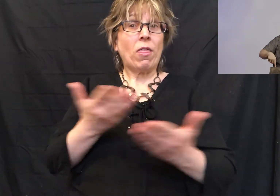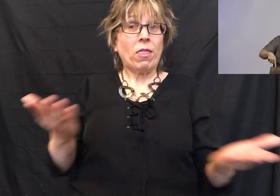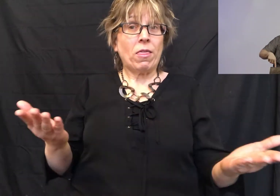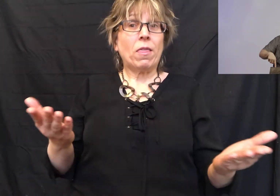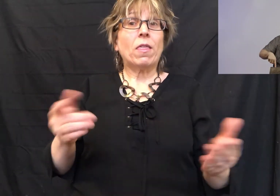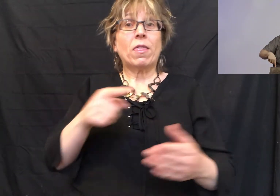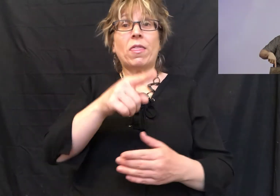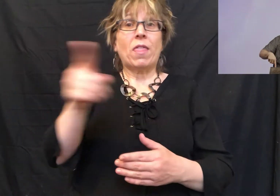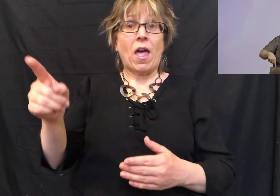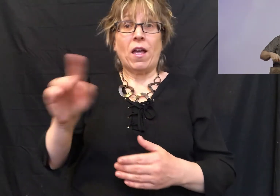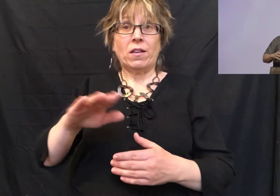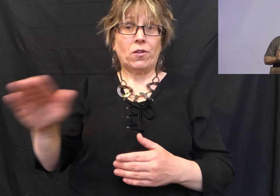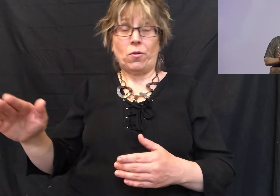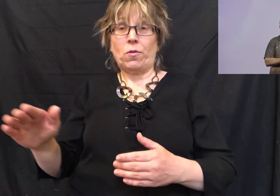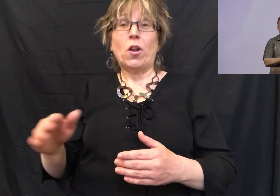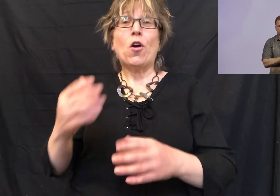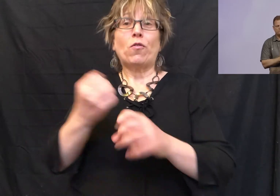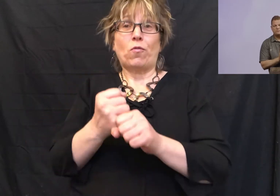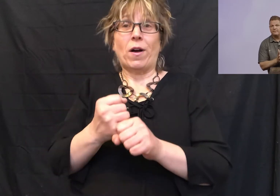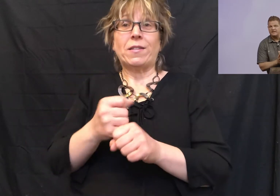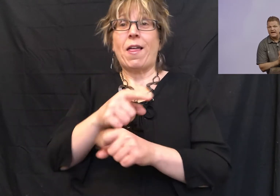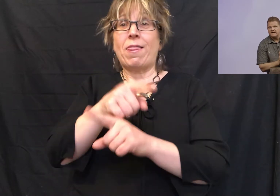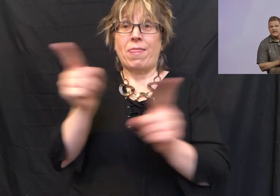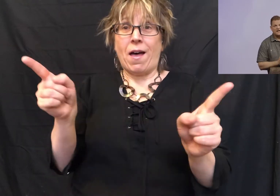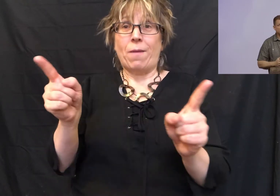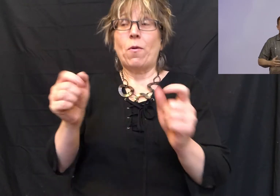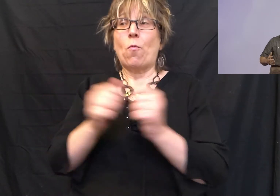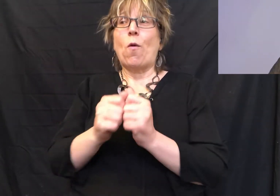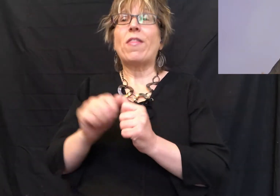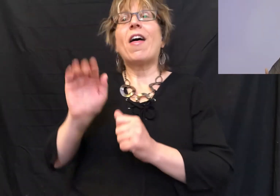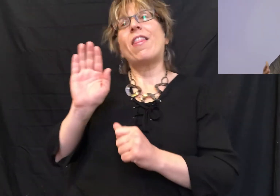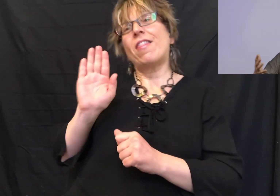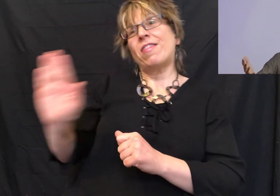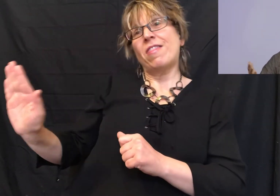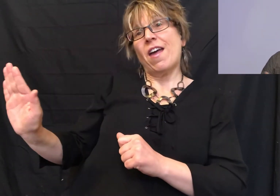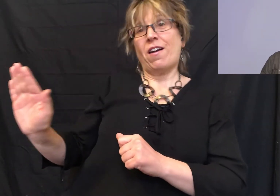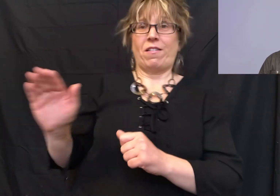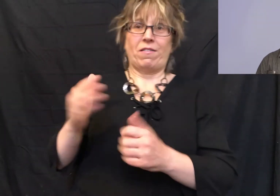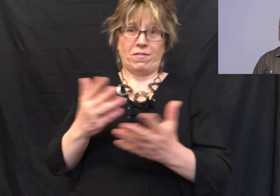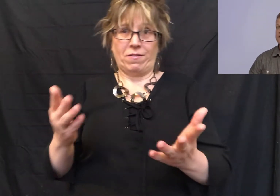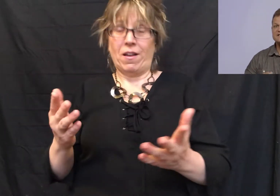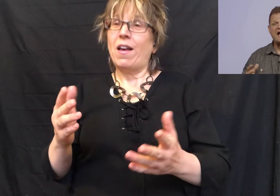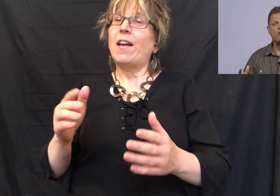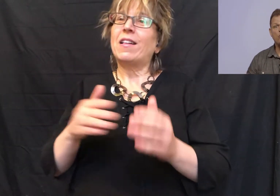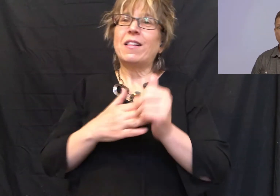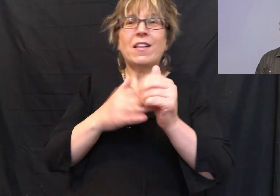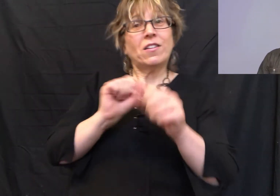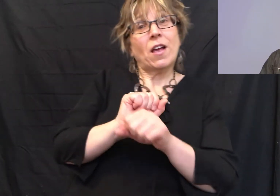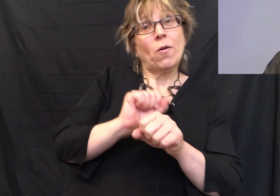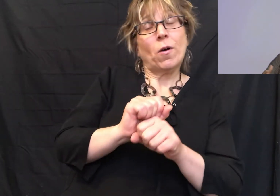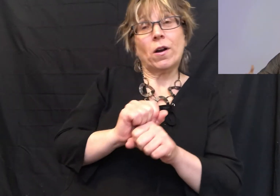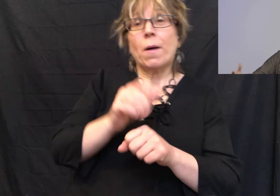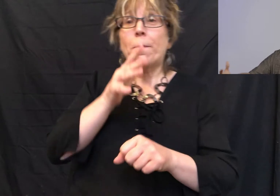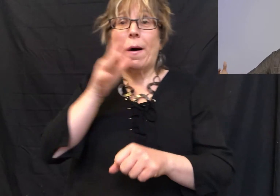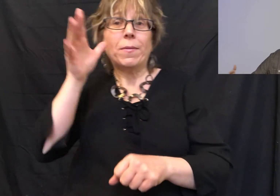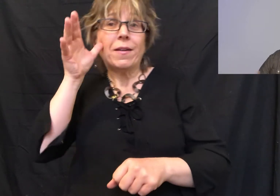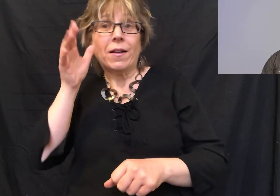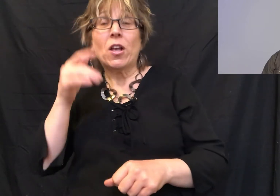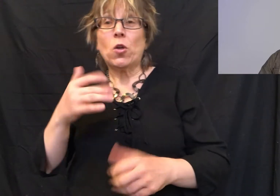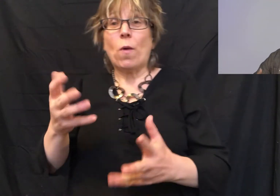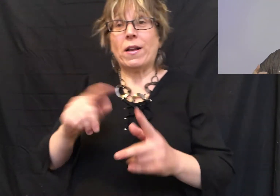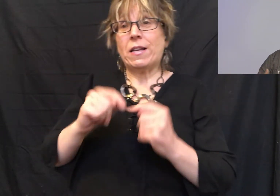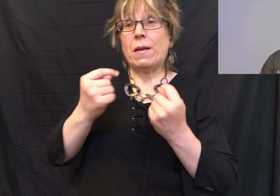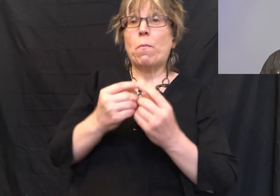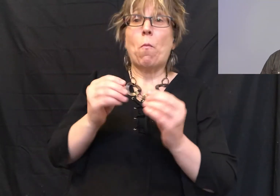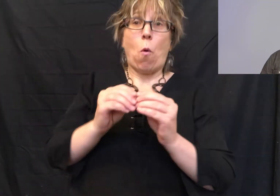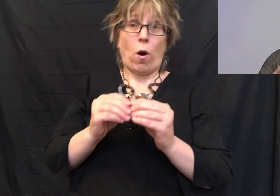stuff. That's how it works, mom and dad. That's how it works. Leaders at work, that's how it works. You want a team that's more